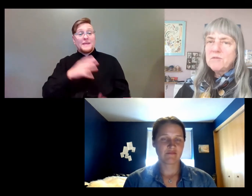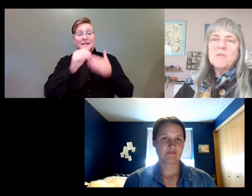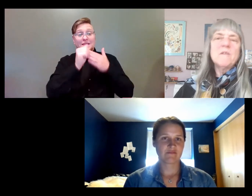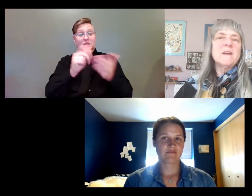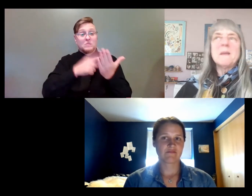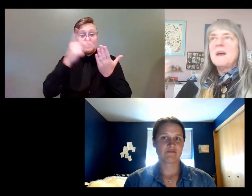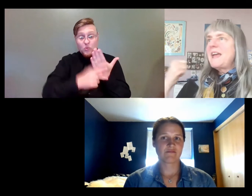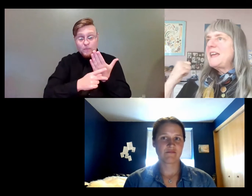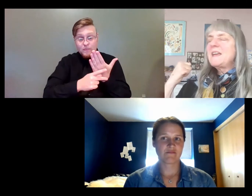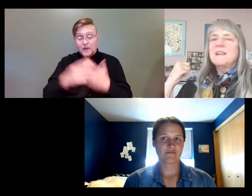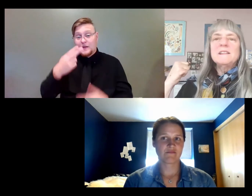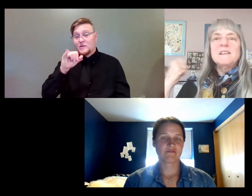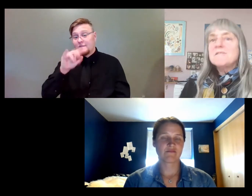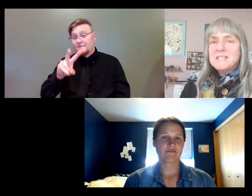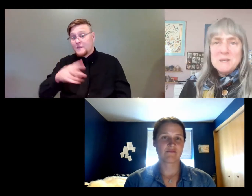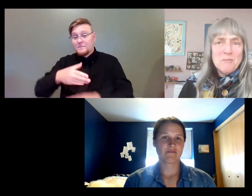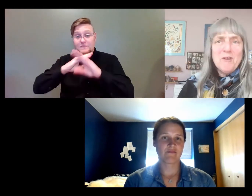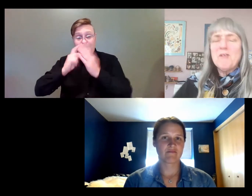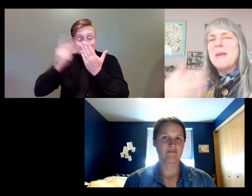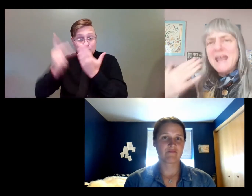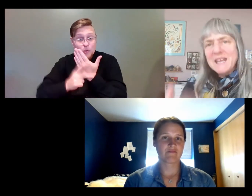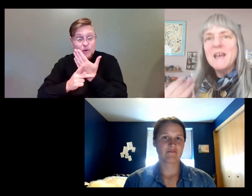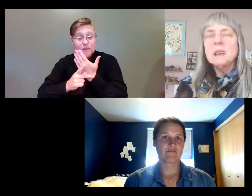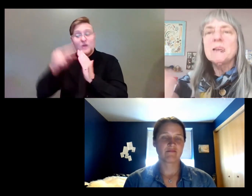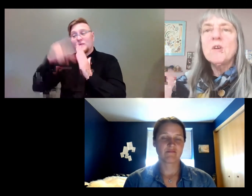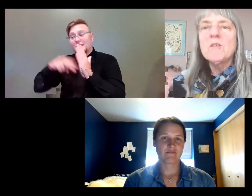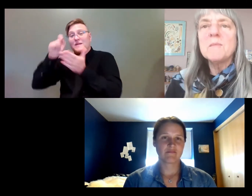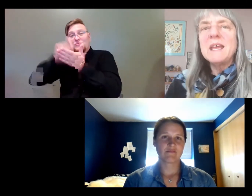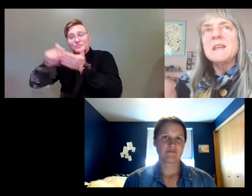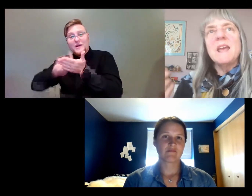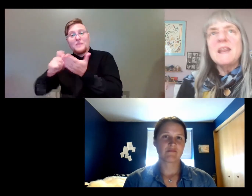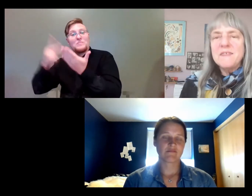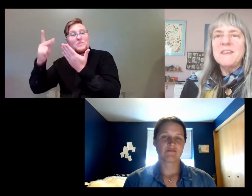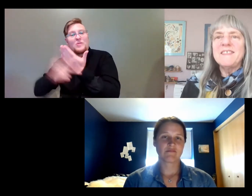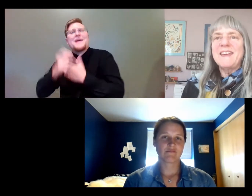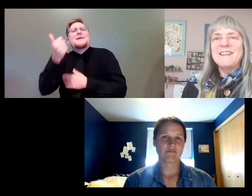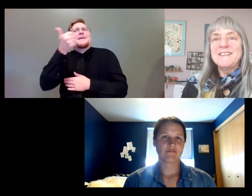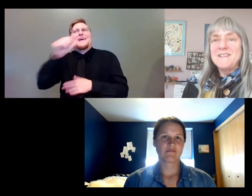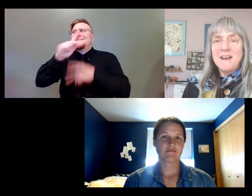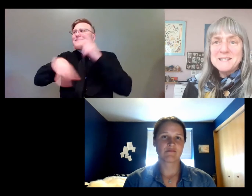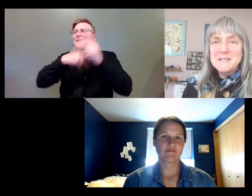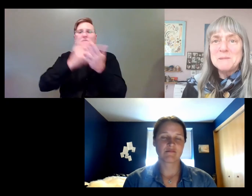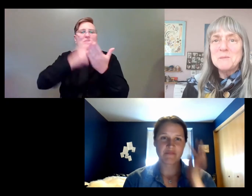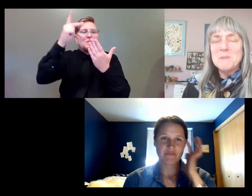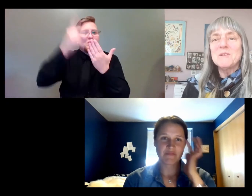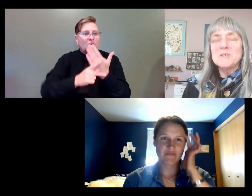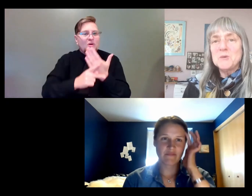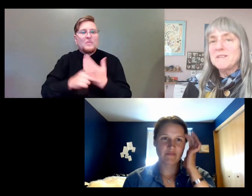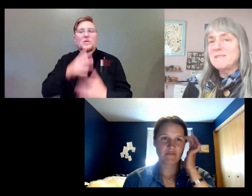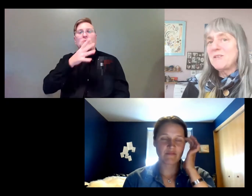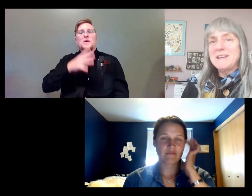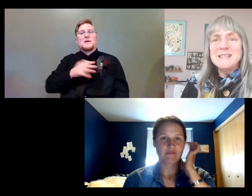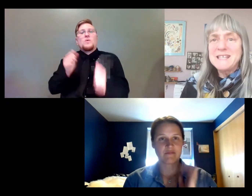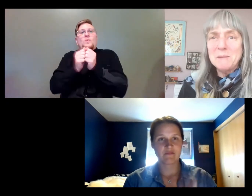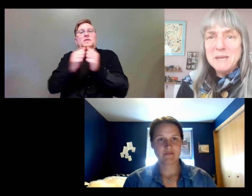prevention program, a literacy program, any kind of program, anything that the non-disabled women are doing